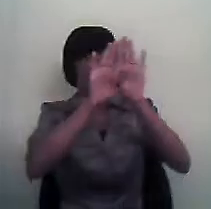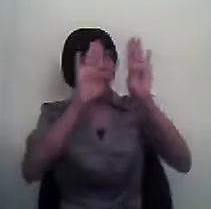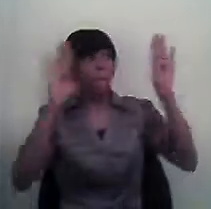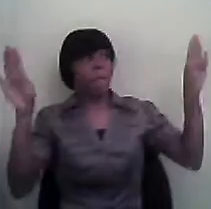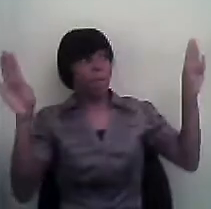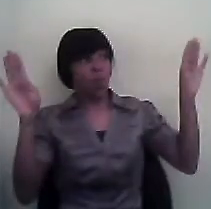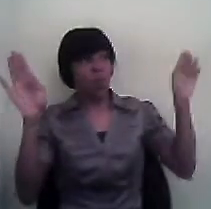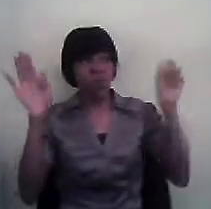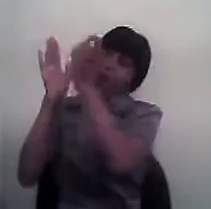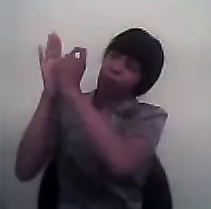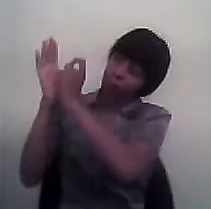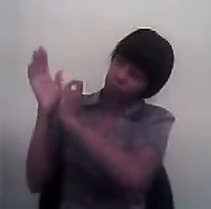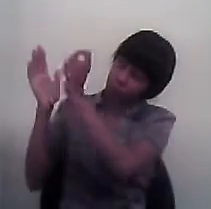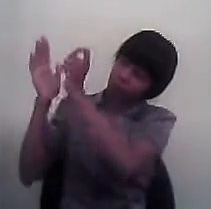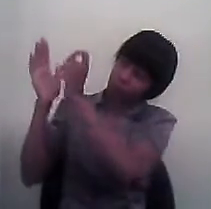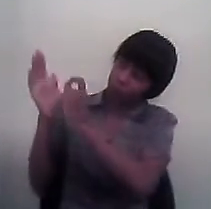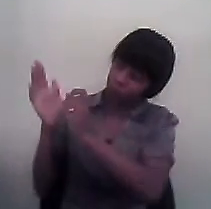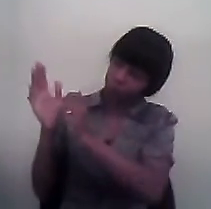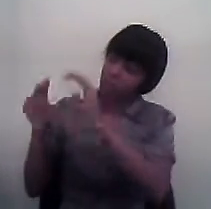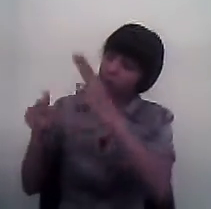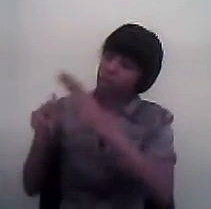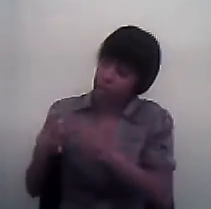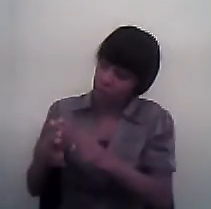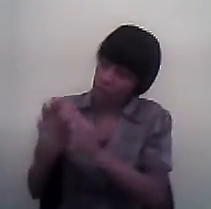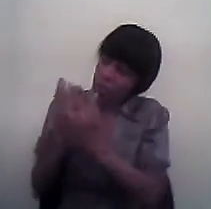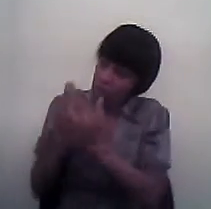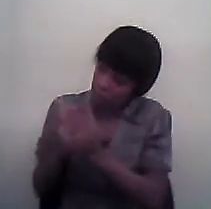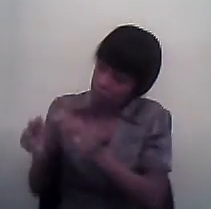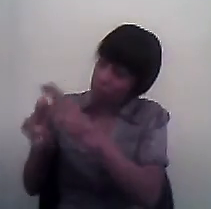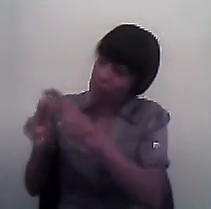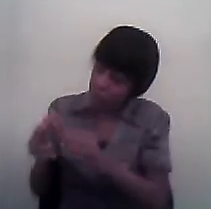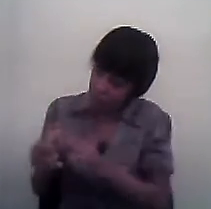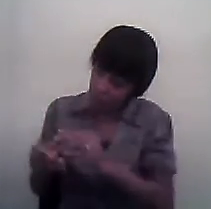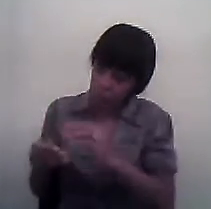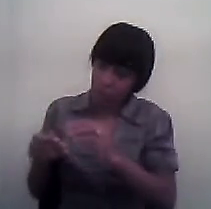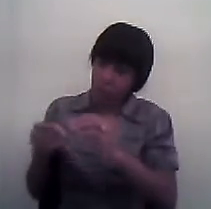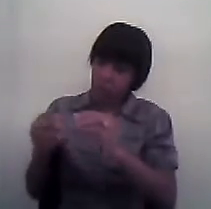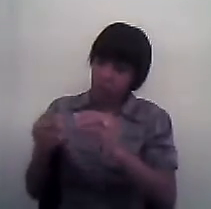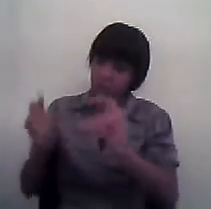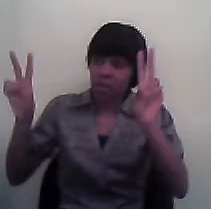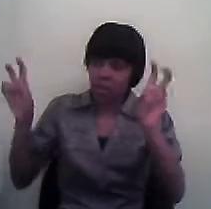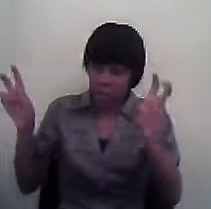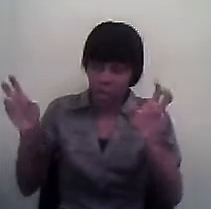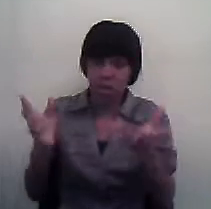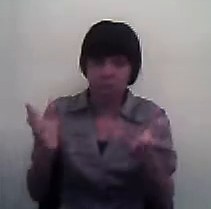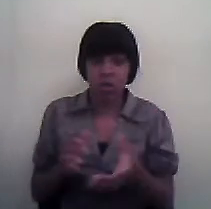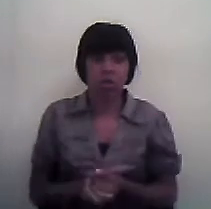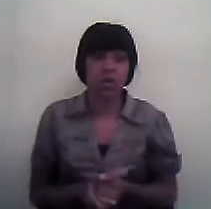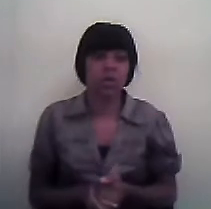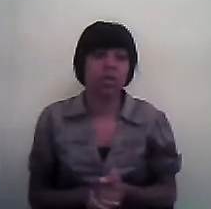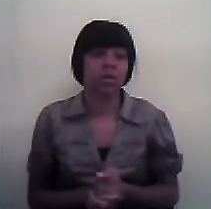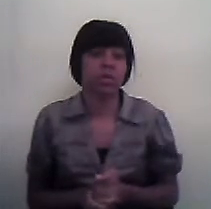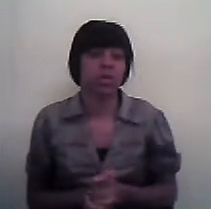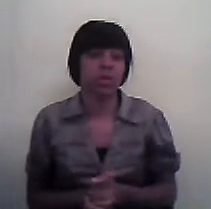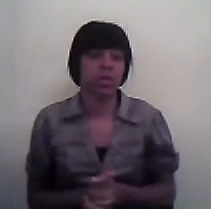at these different issues that have been brought to class, and they decide on their research project that they're going to do related